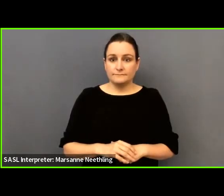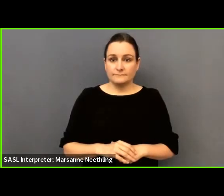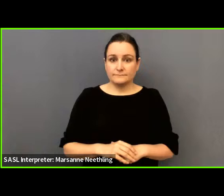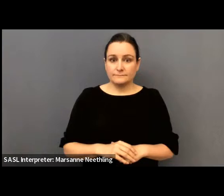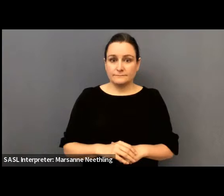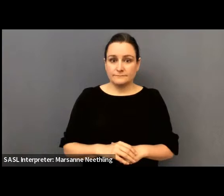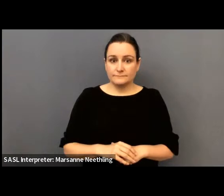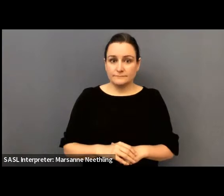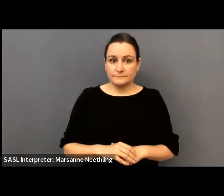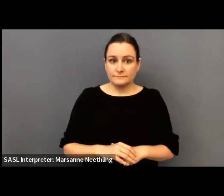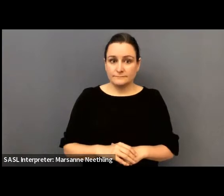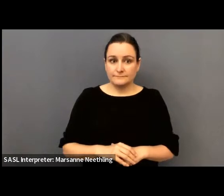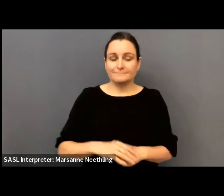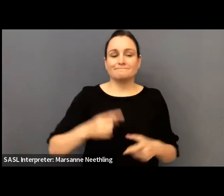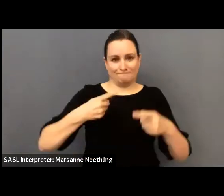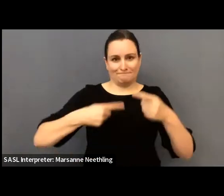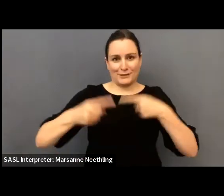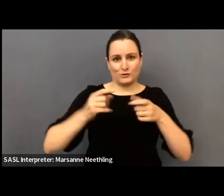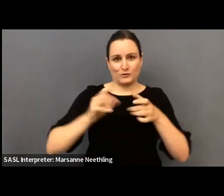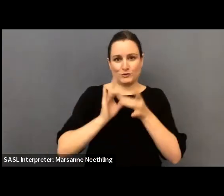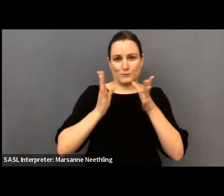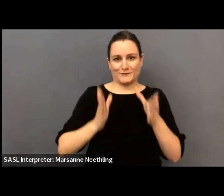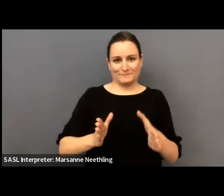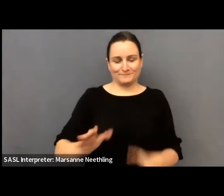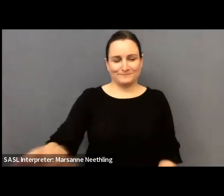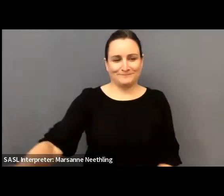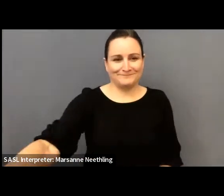for that insightful engagement.